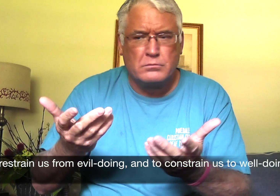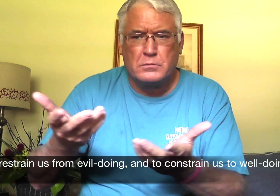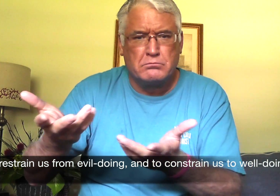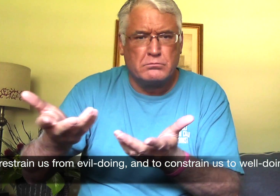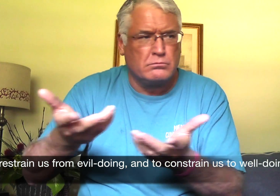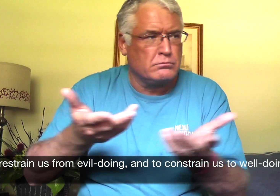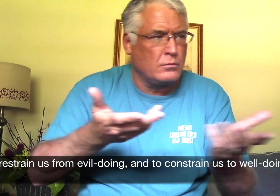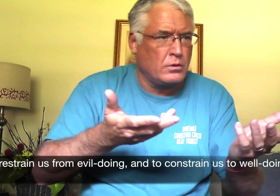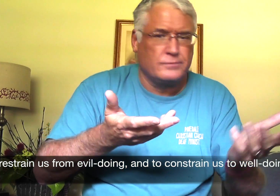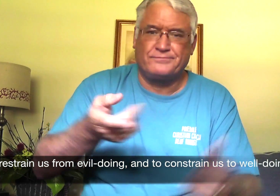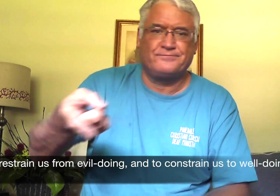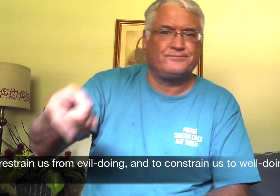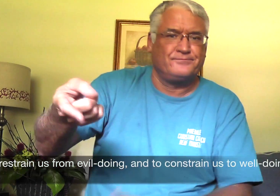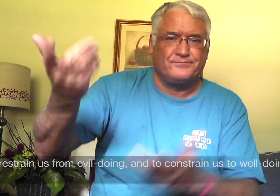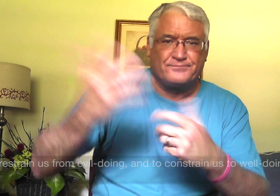doing?"